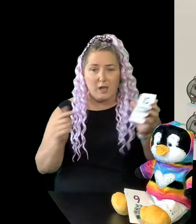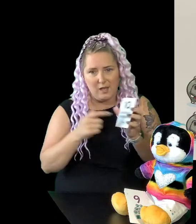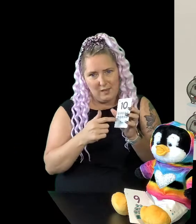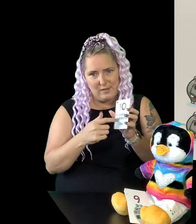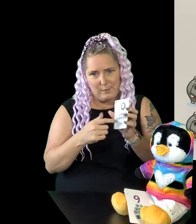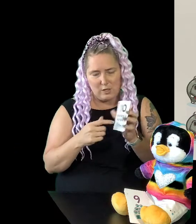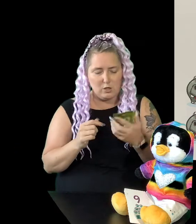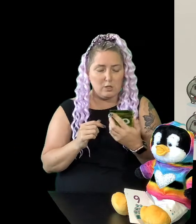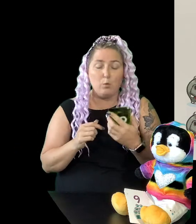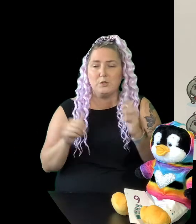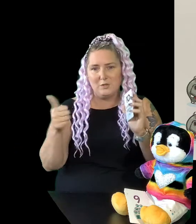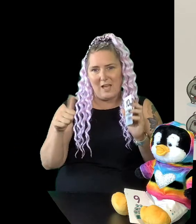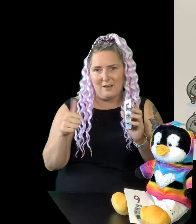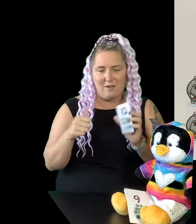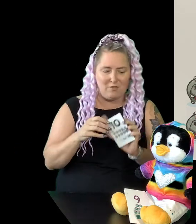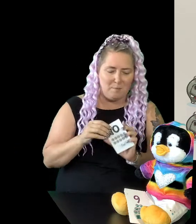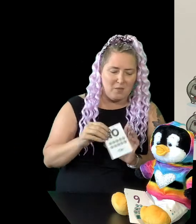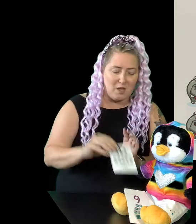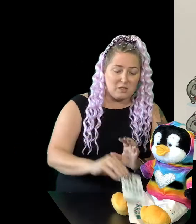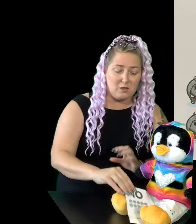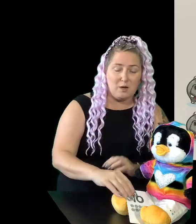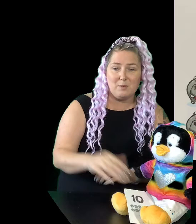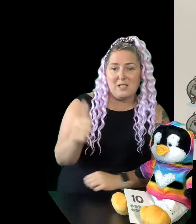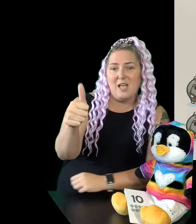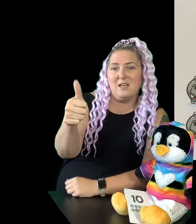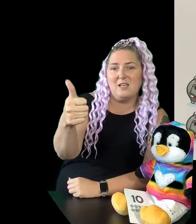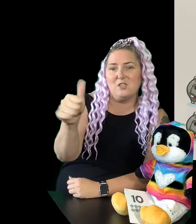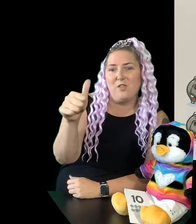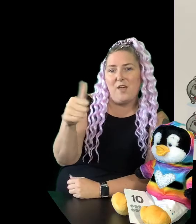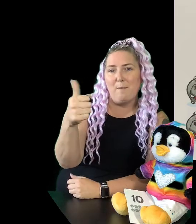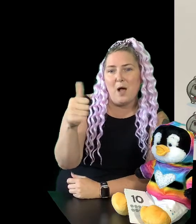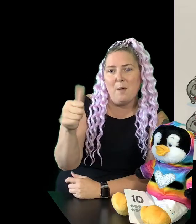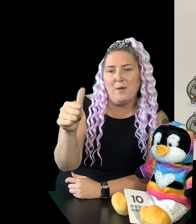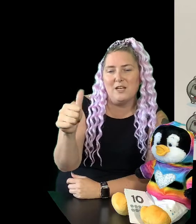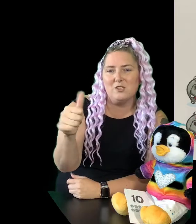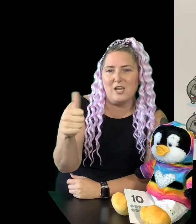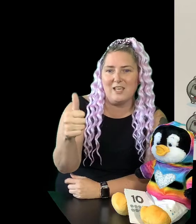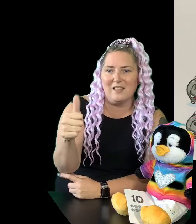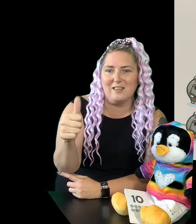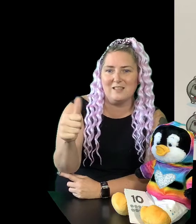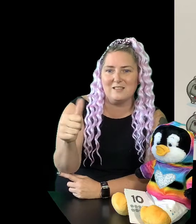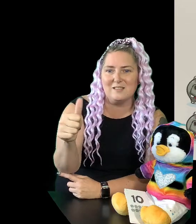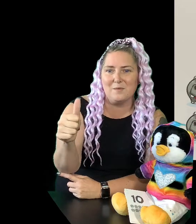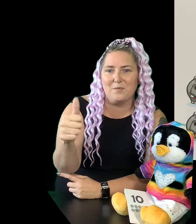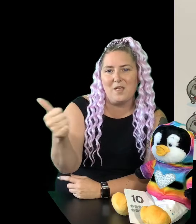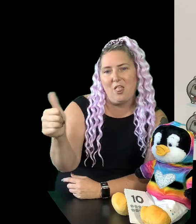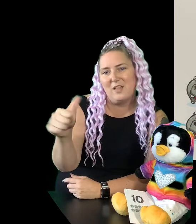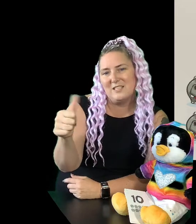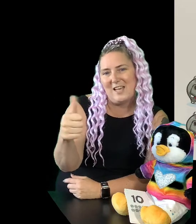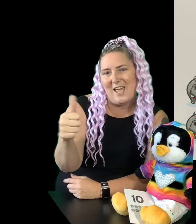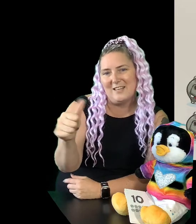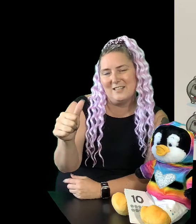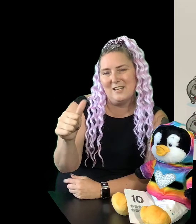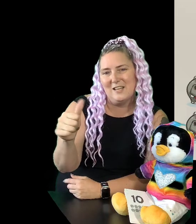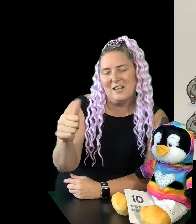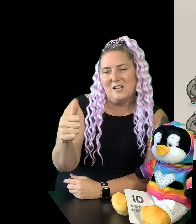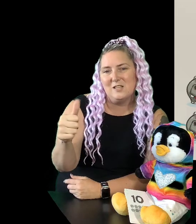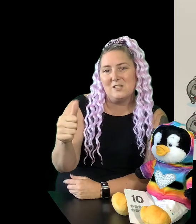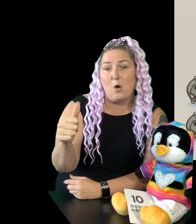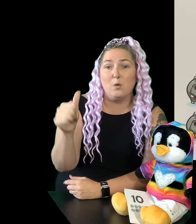in this picture. So we'll do 10 of them. So the number 10 is your thumb up and you shake it like this. 10. So